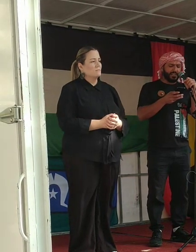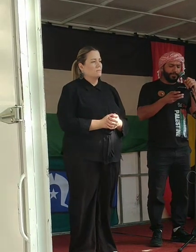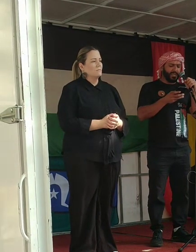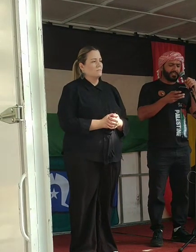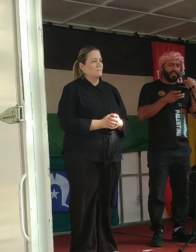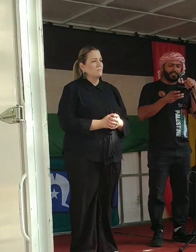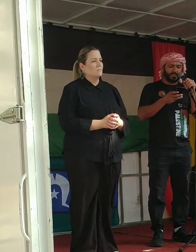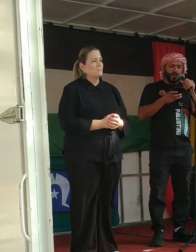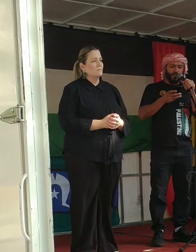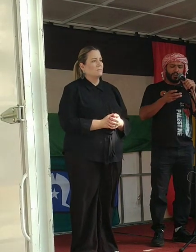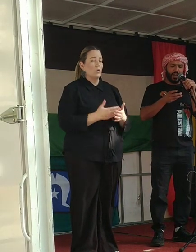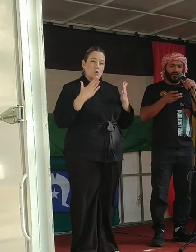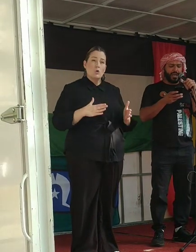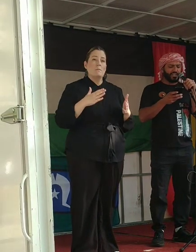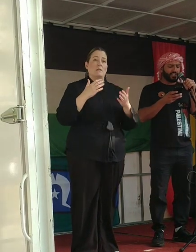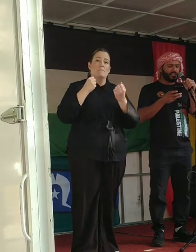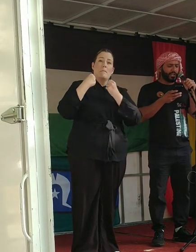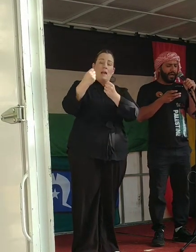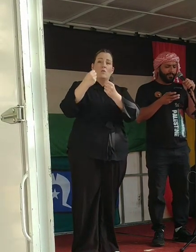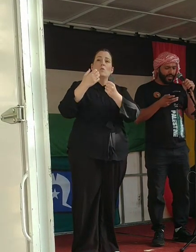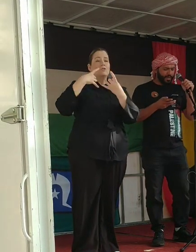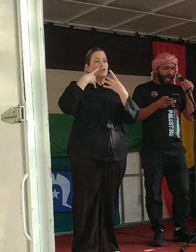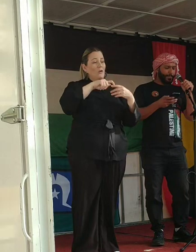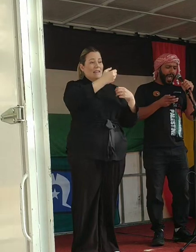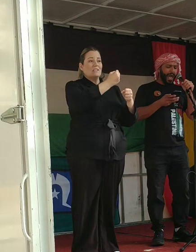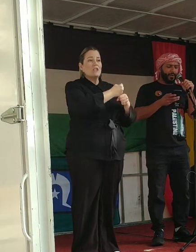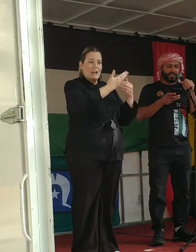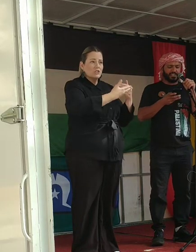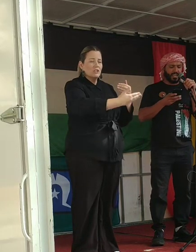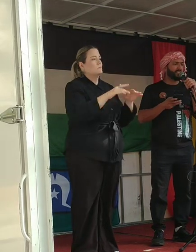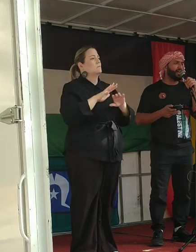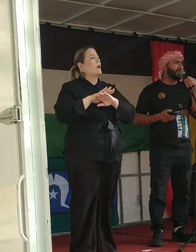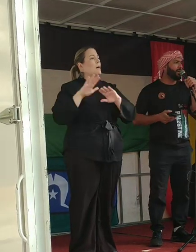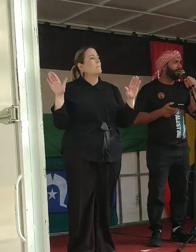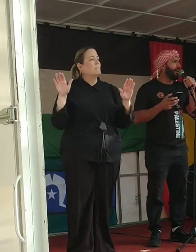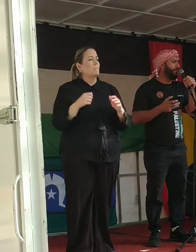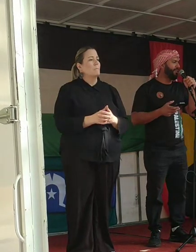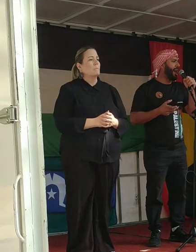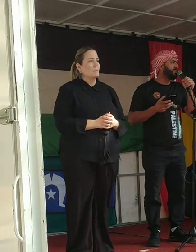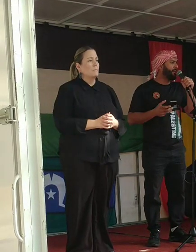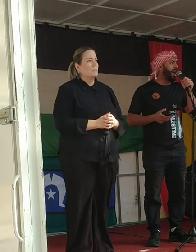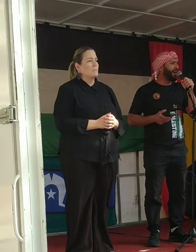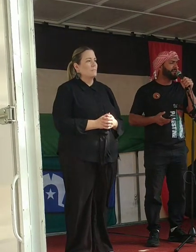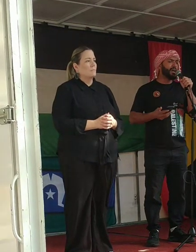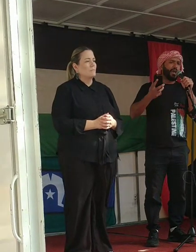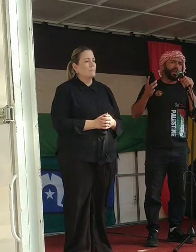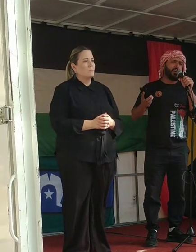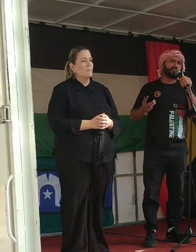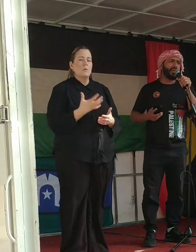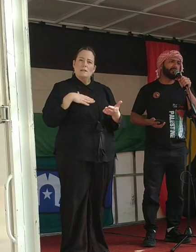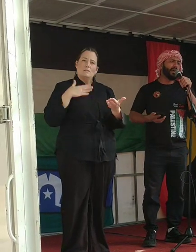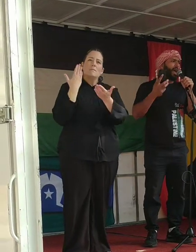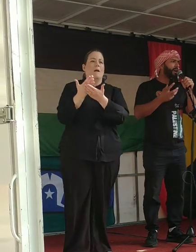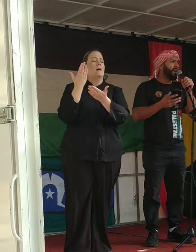set the precedents for generations to come that power concedes nothing without a demand. It